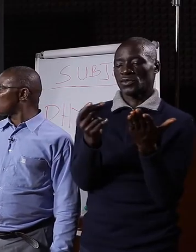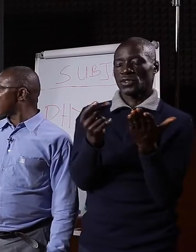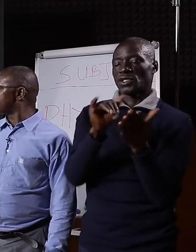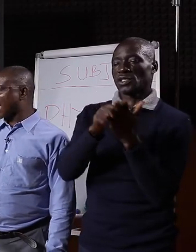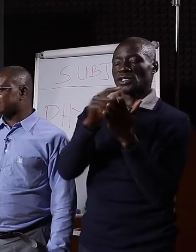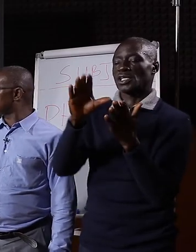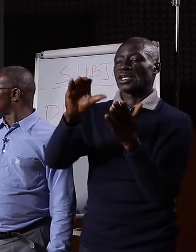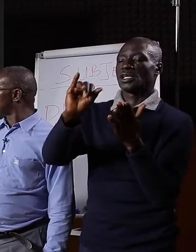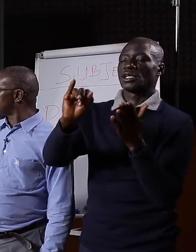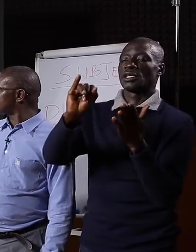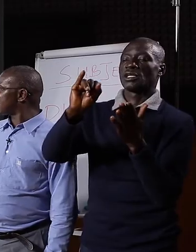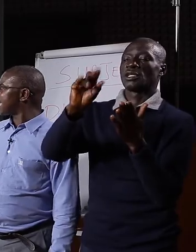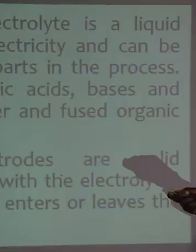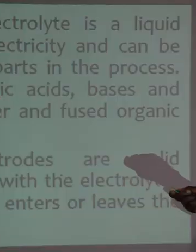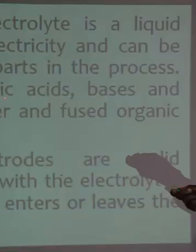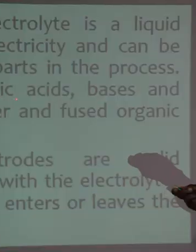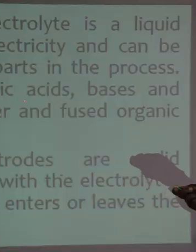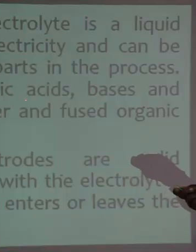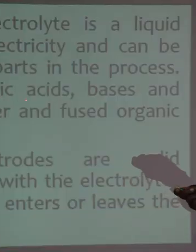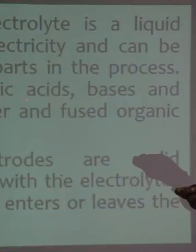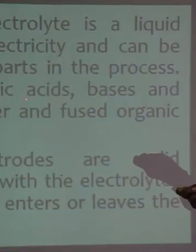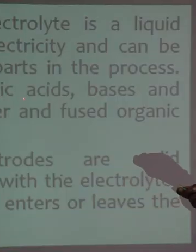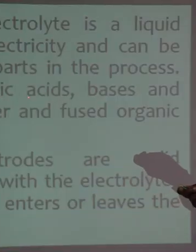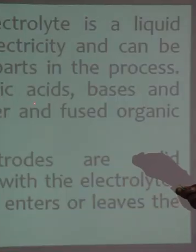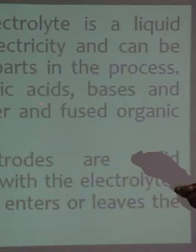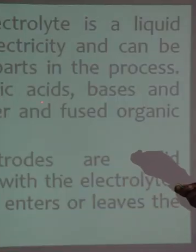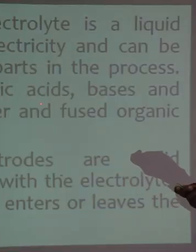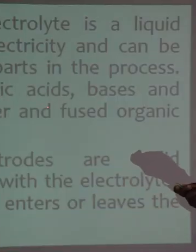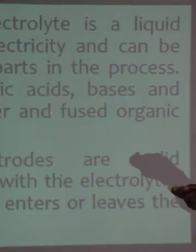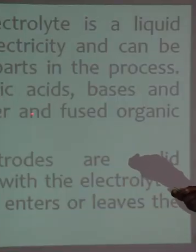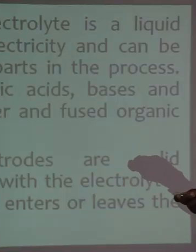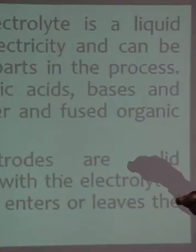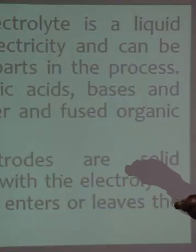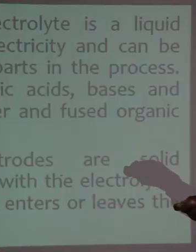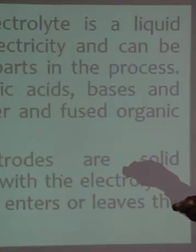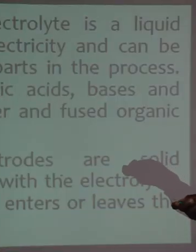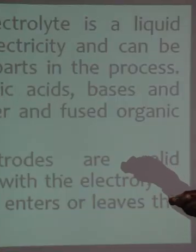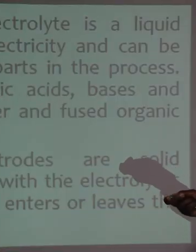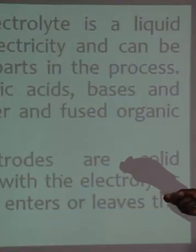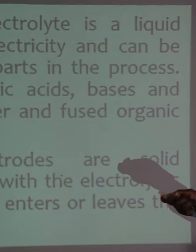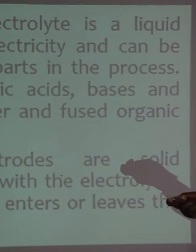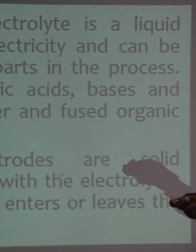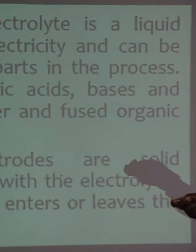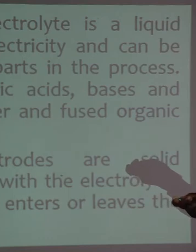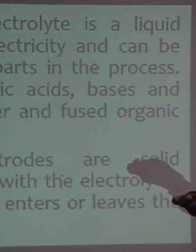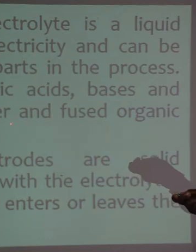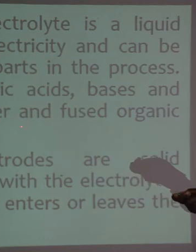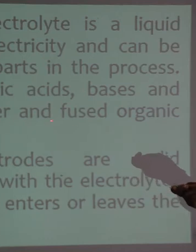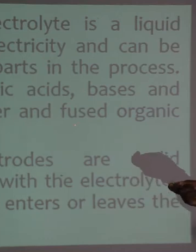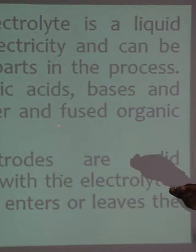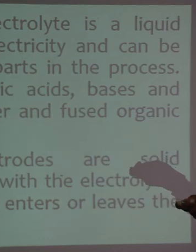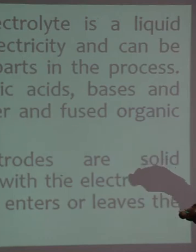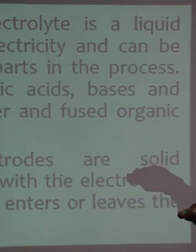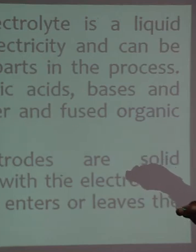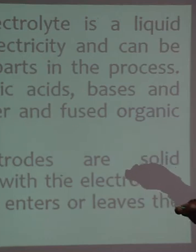are inorganic acids. For instance, an example of electrolytes, bases and salts that dissolve in water. and